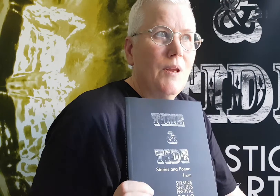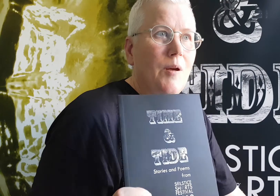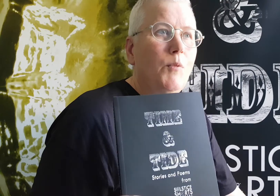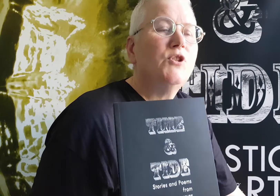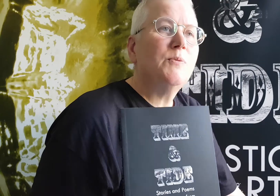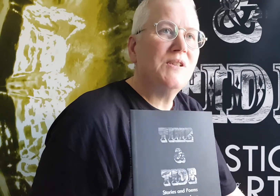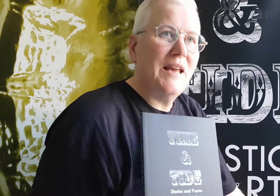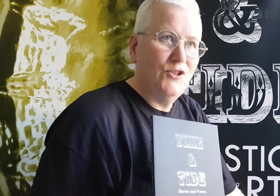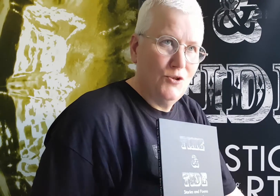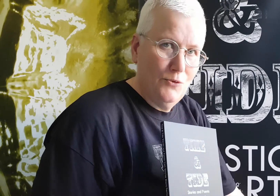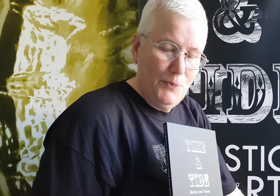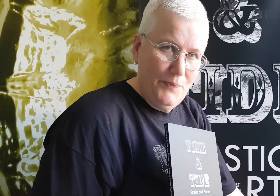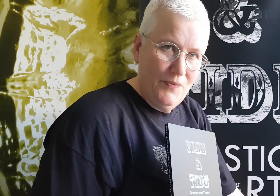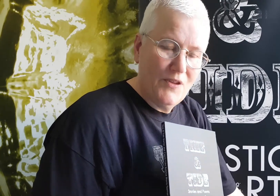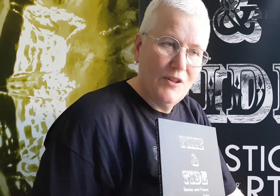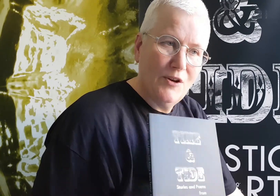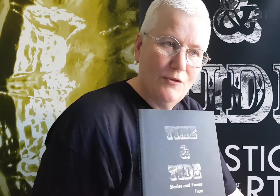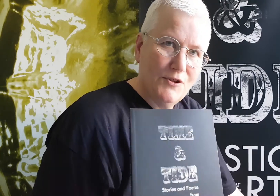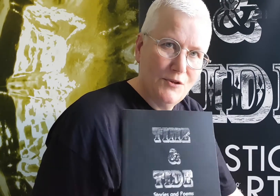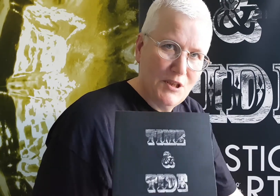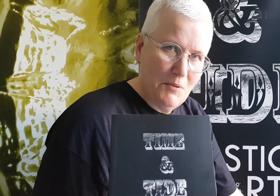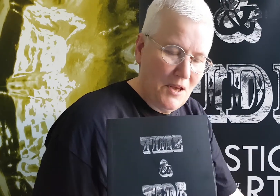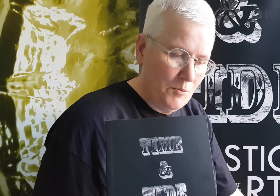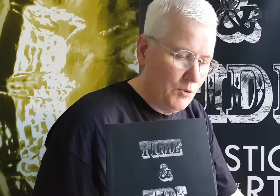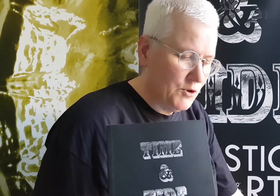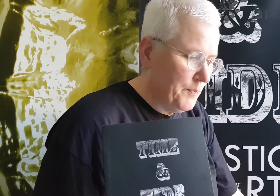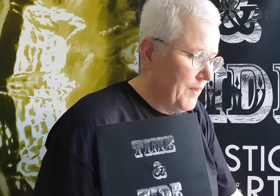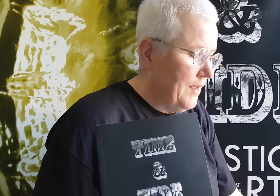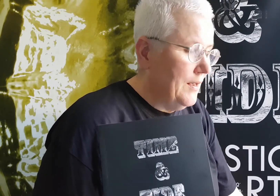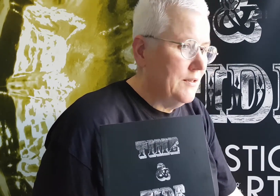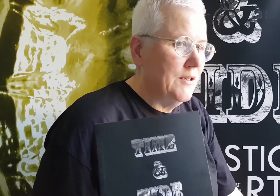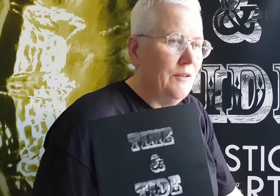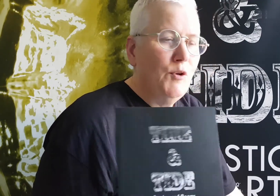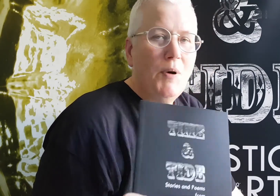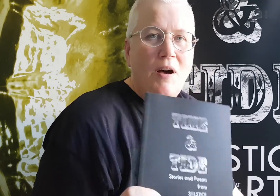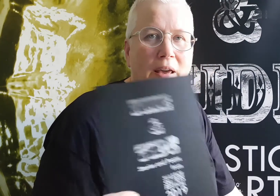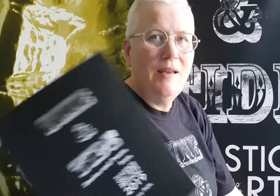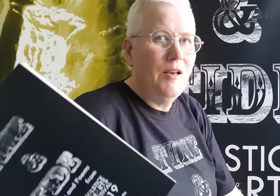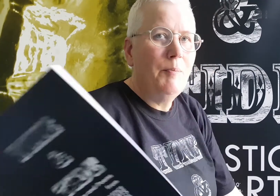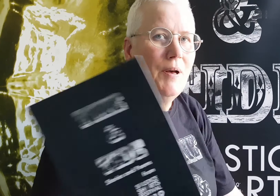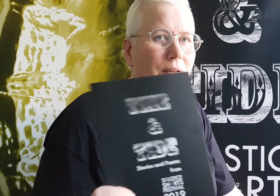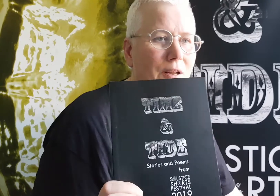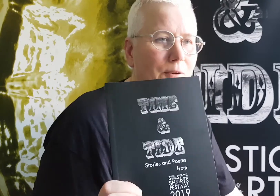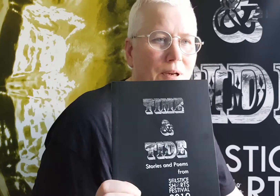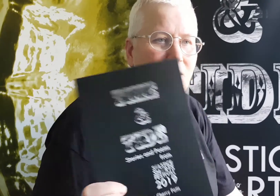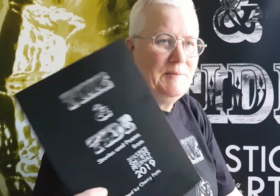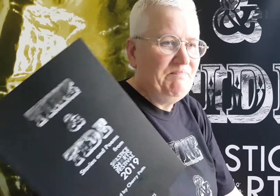more substantial than the offers on some of the other books. If you buy you can